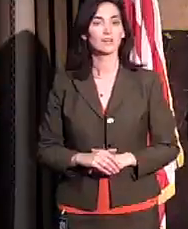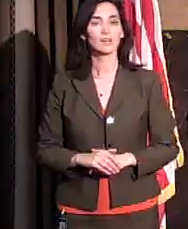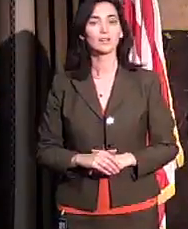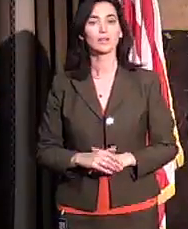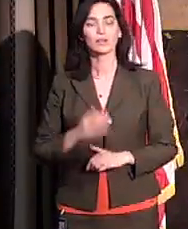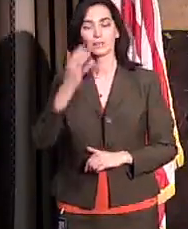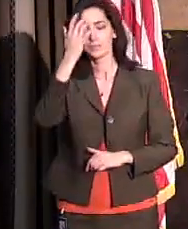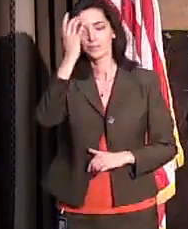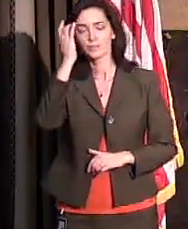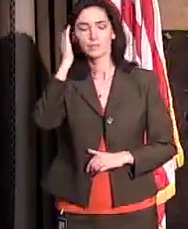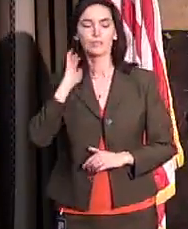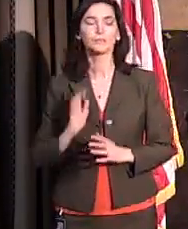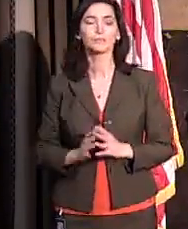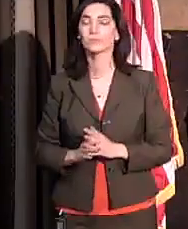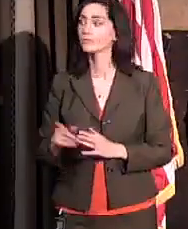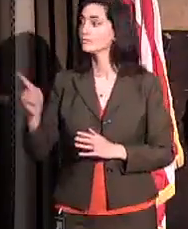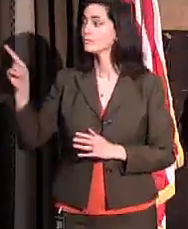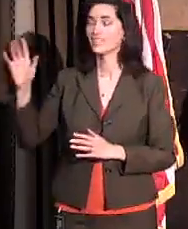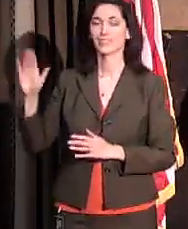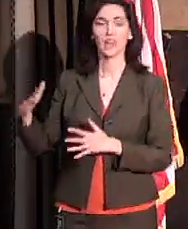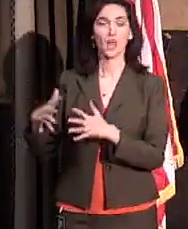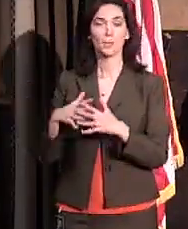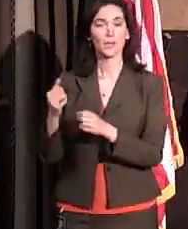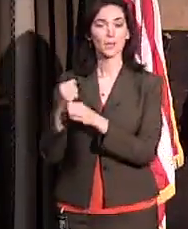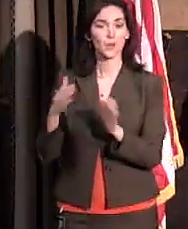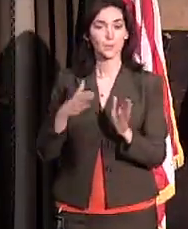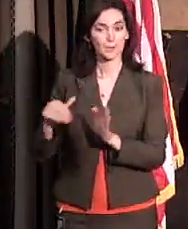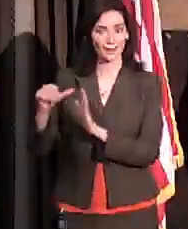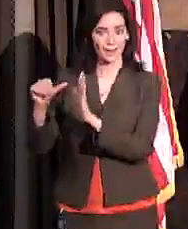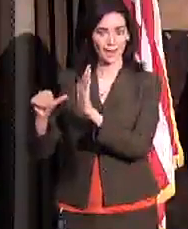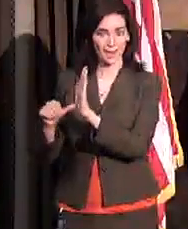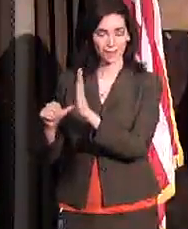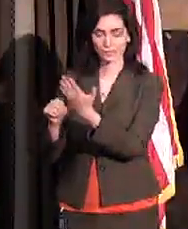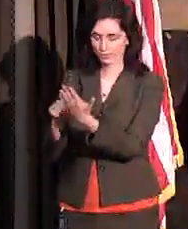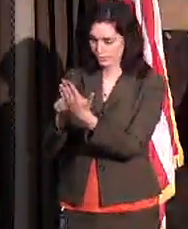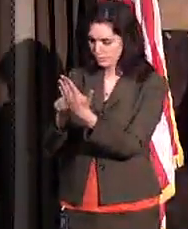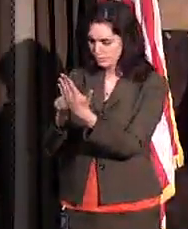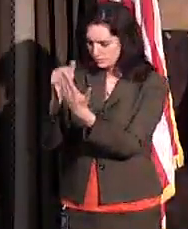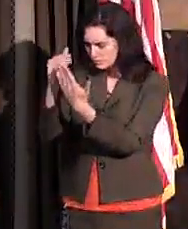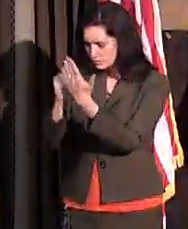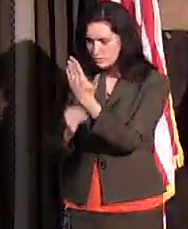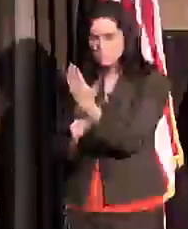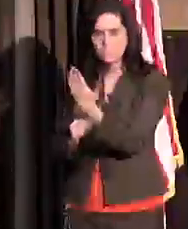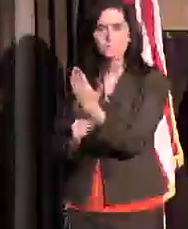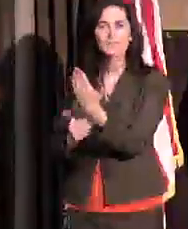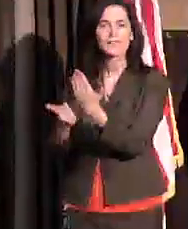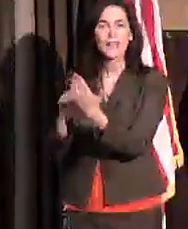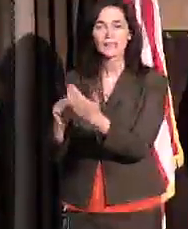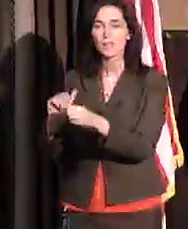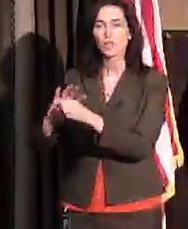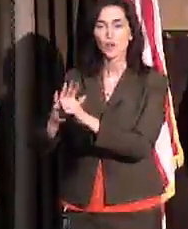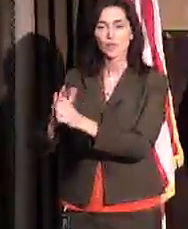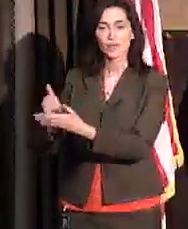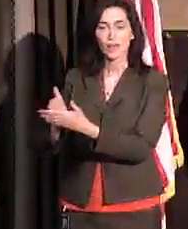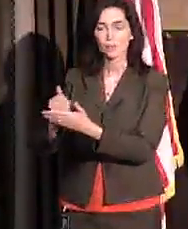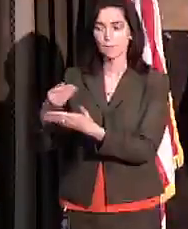Although the American Rescue Plan Act did not contain specific COVID-19 relief funds